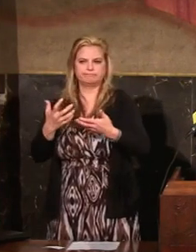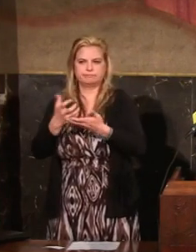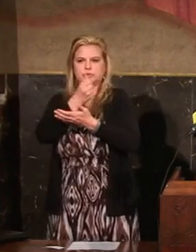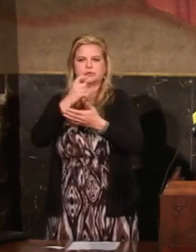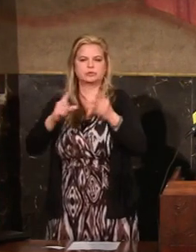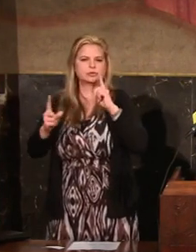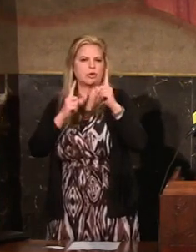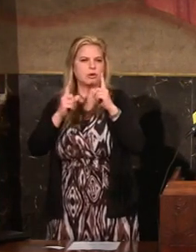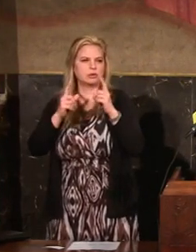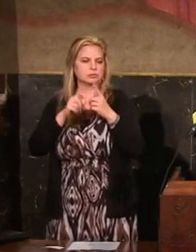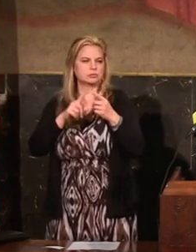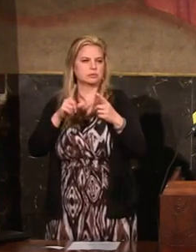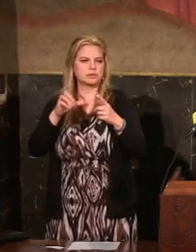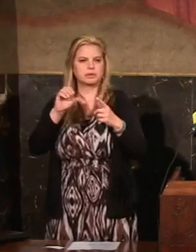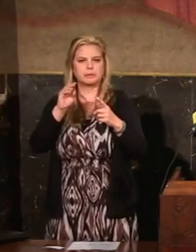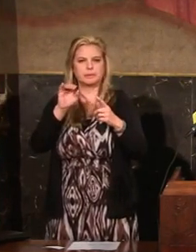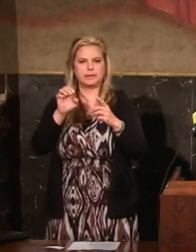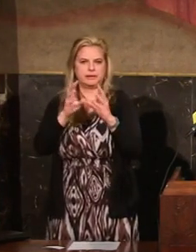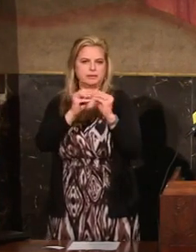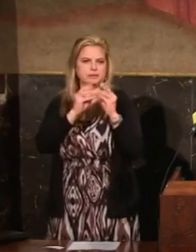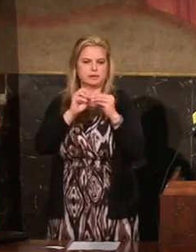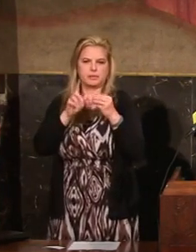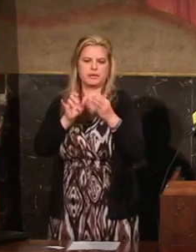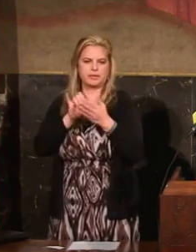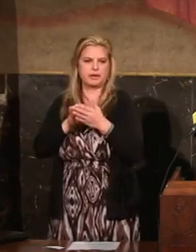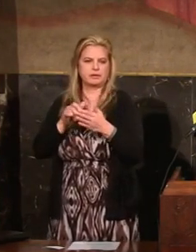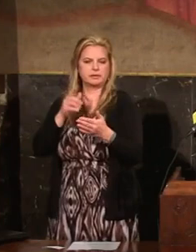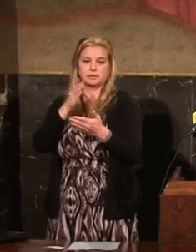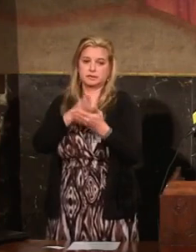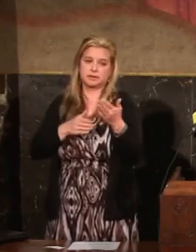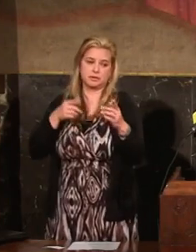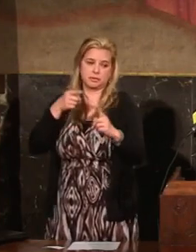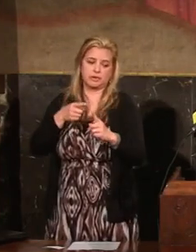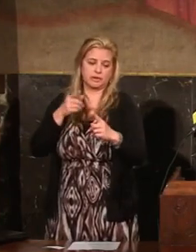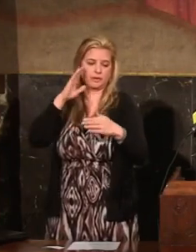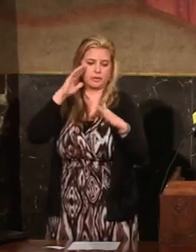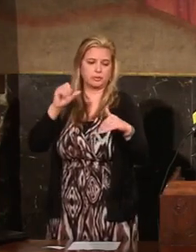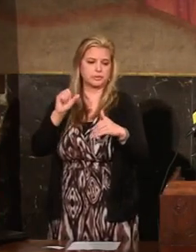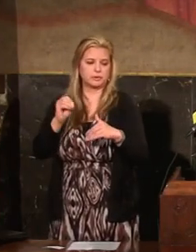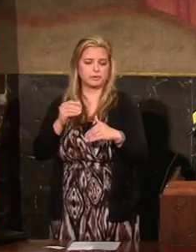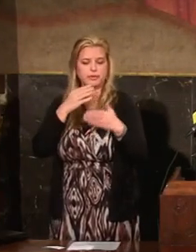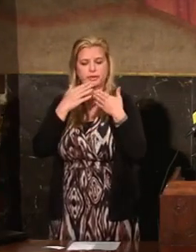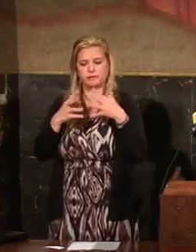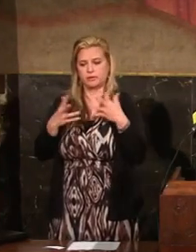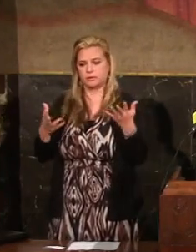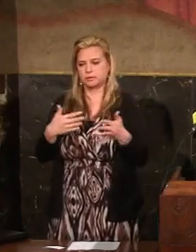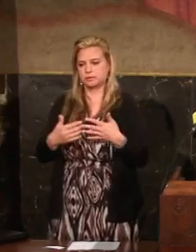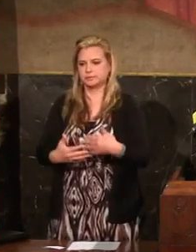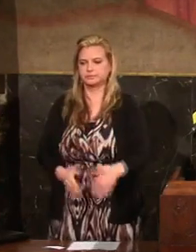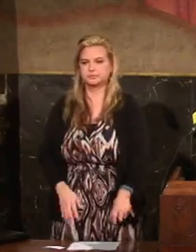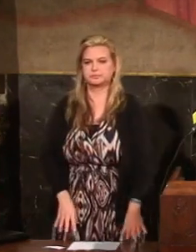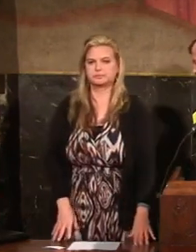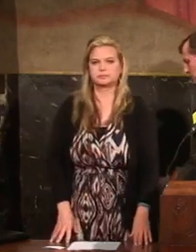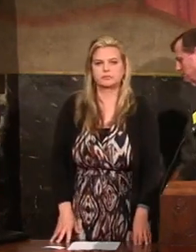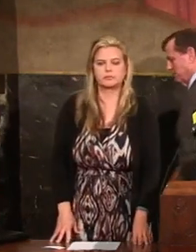and I hope at some point we do have that opportunity to talk to somebody about it. So anyway, thank you very